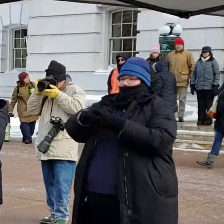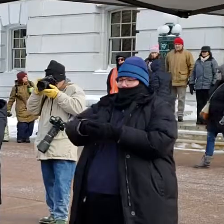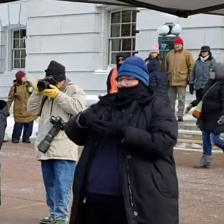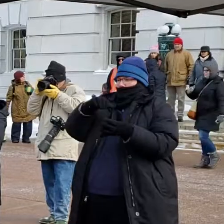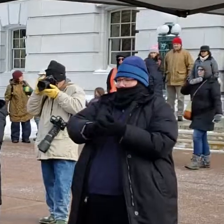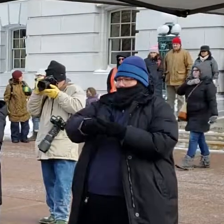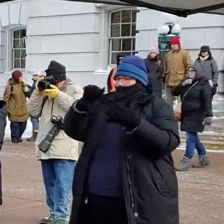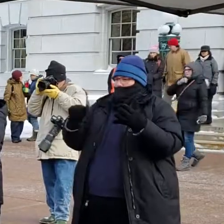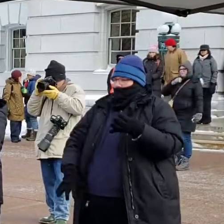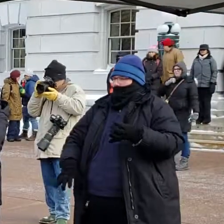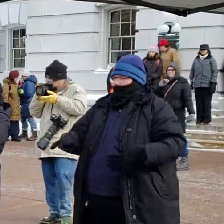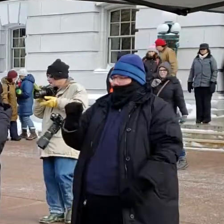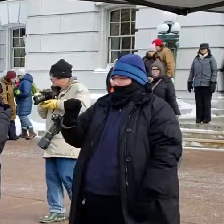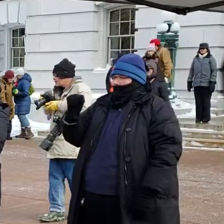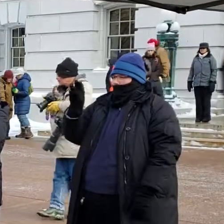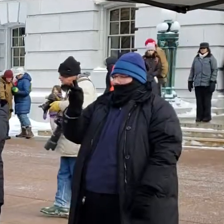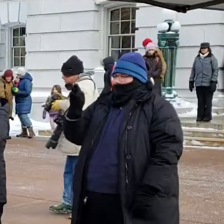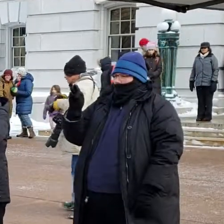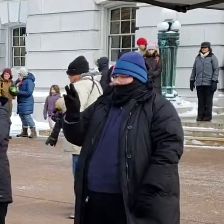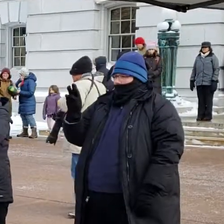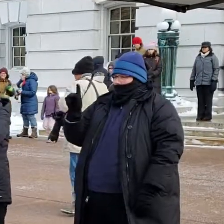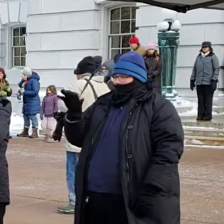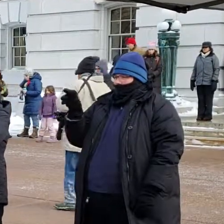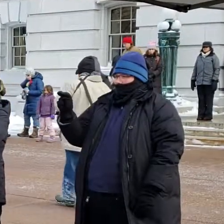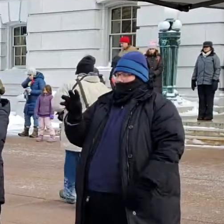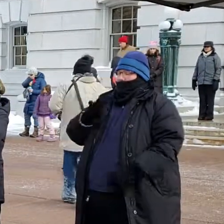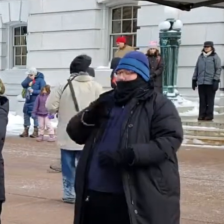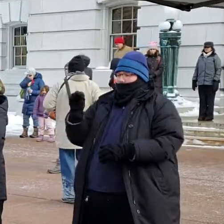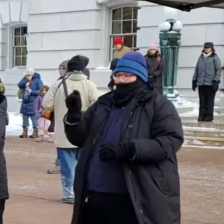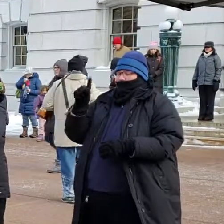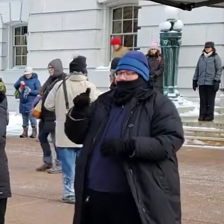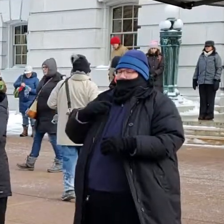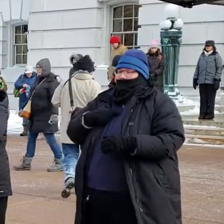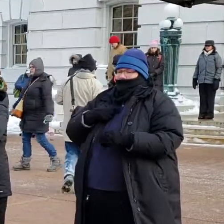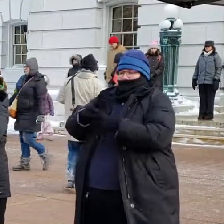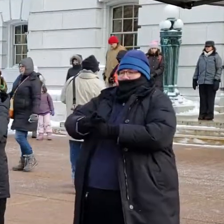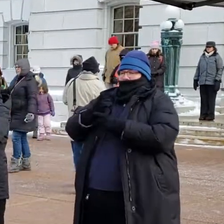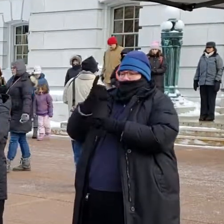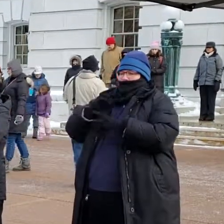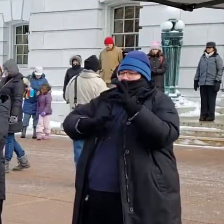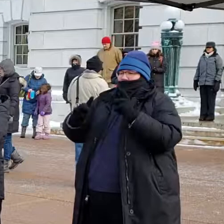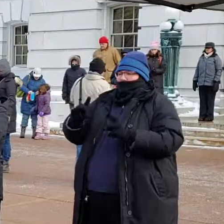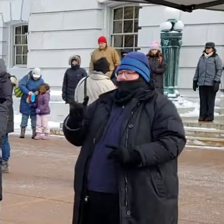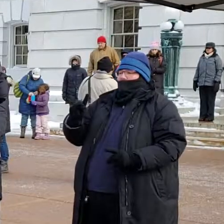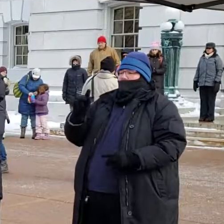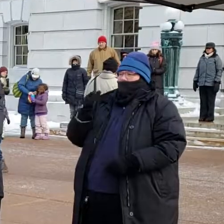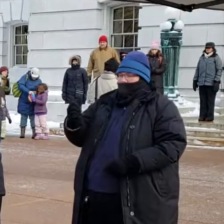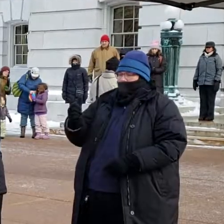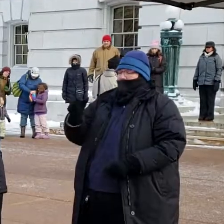as well as full LGBTQ specific care and mental wellness.